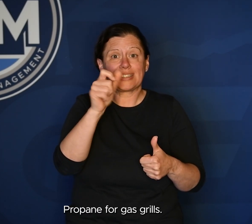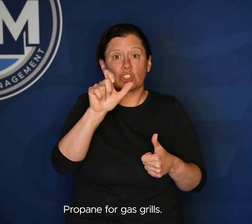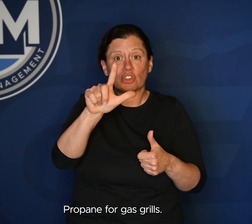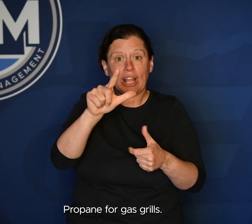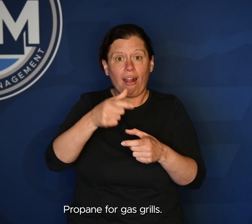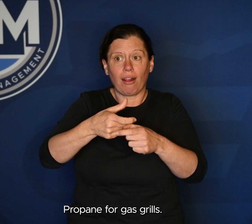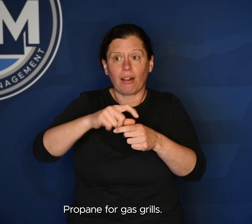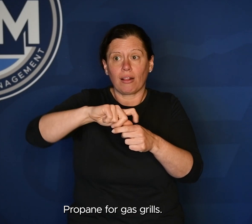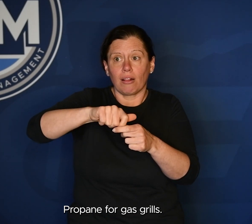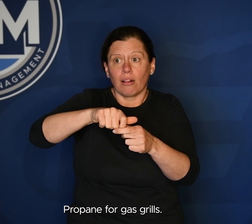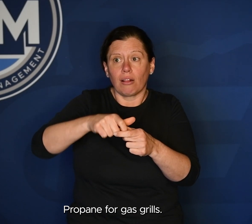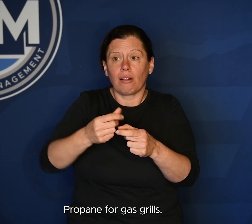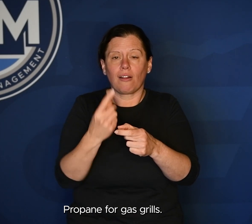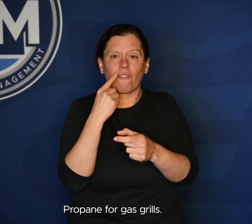propane for gas grills,